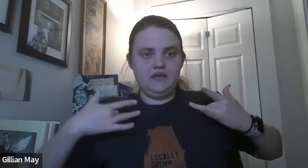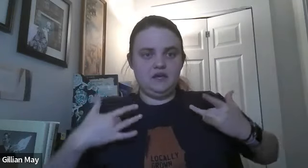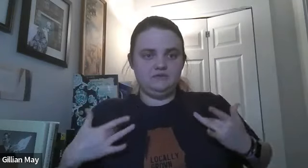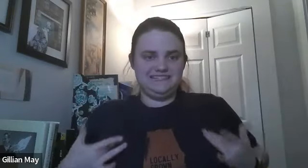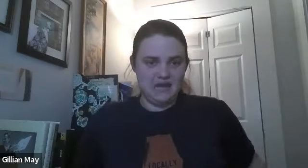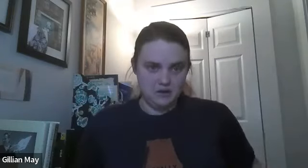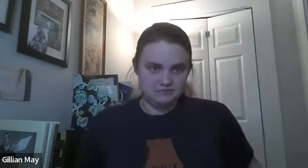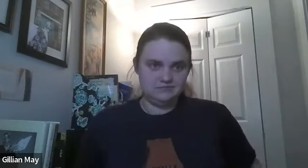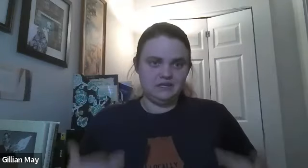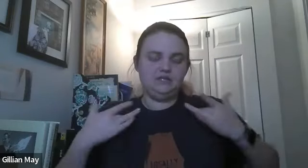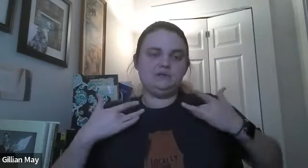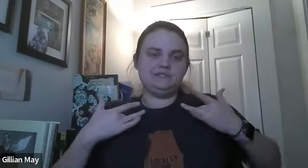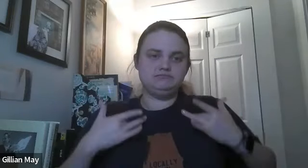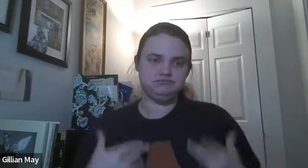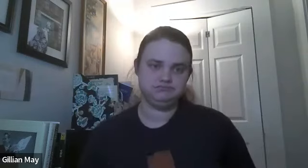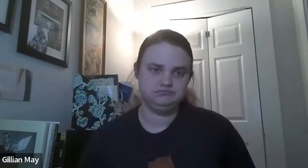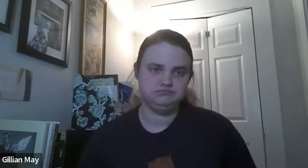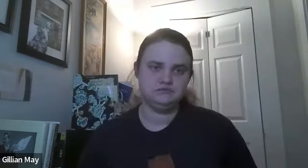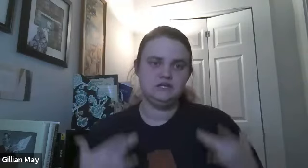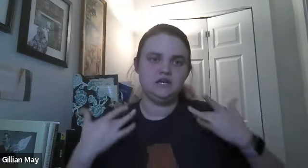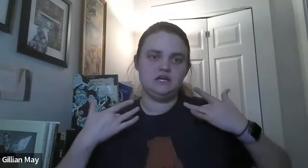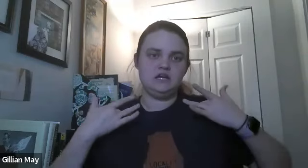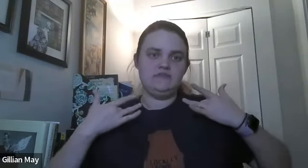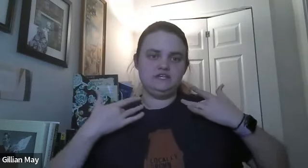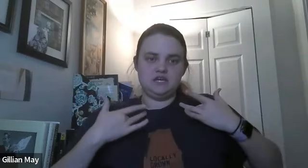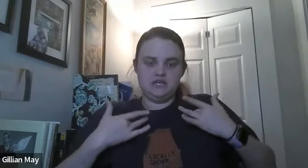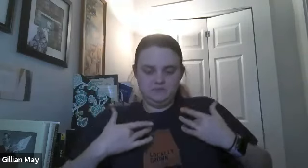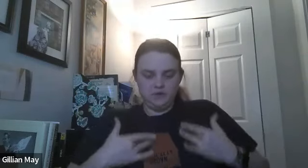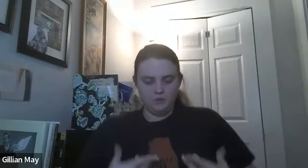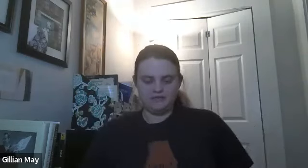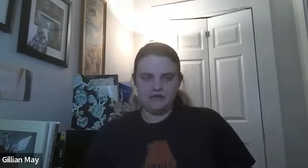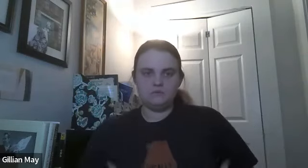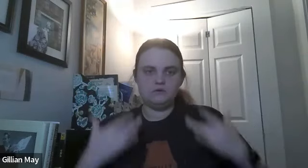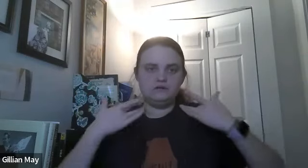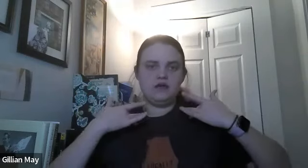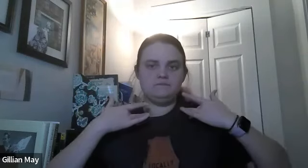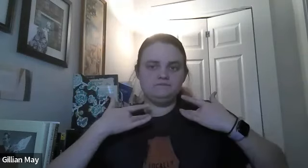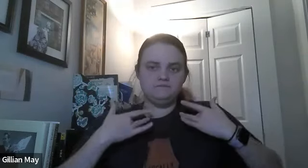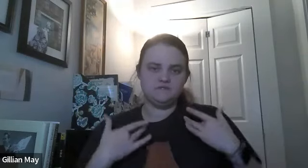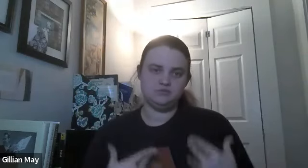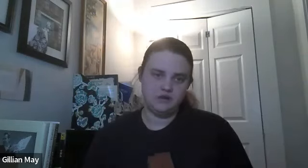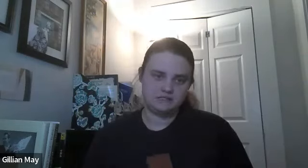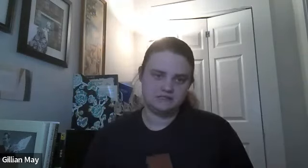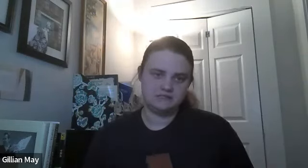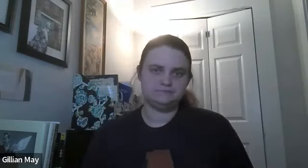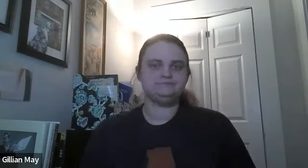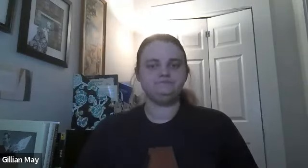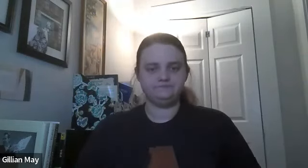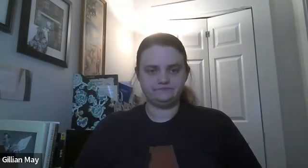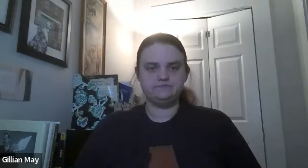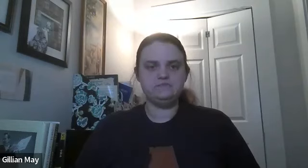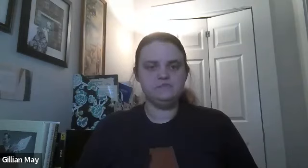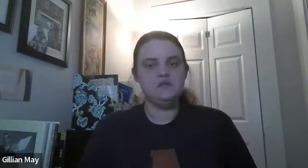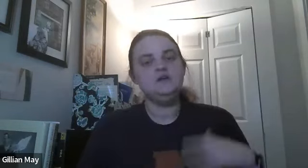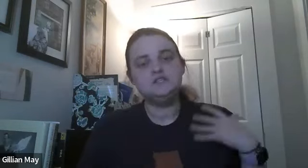they go down. Like you are just, and they just kind of keep going downward. Yeah. Depressed. So